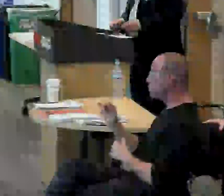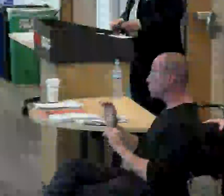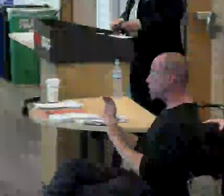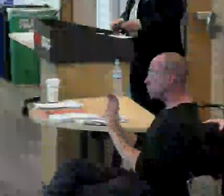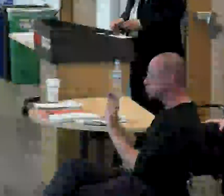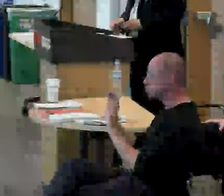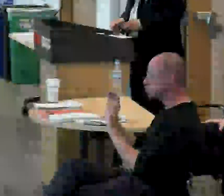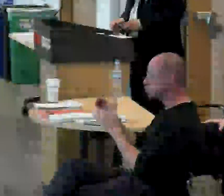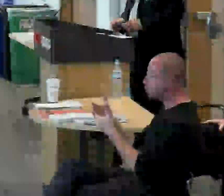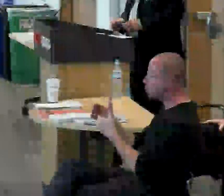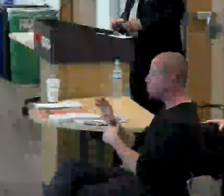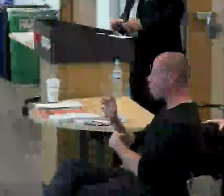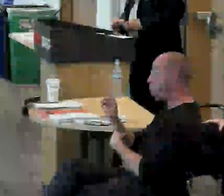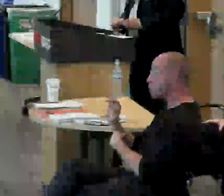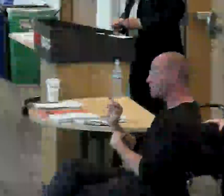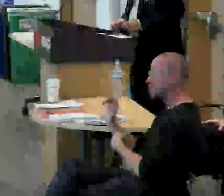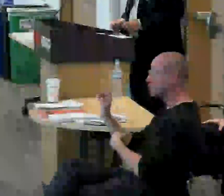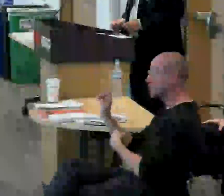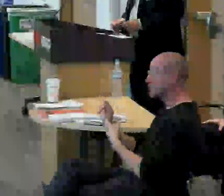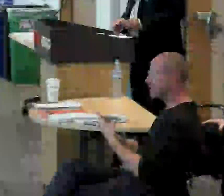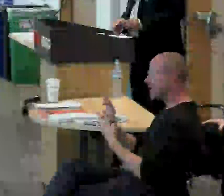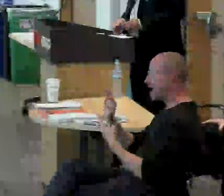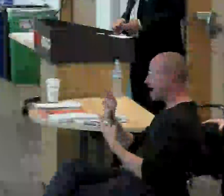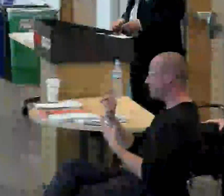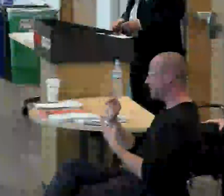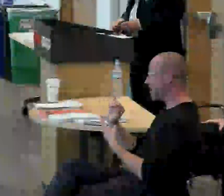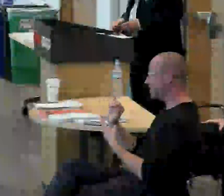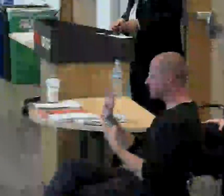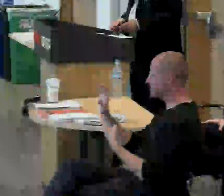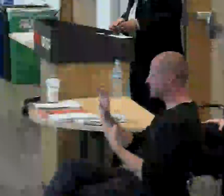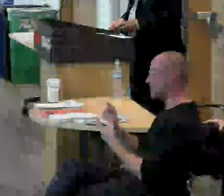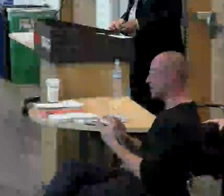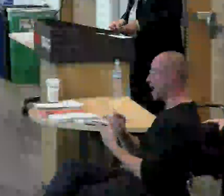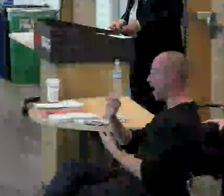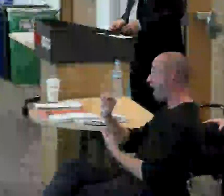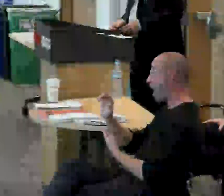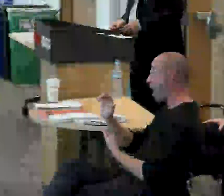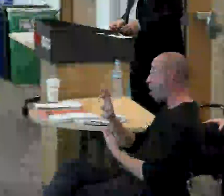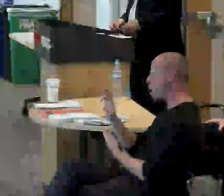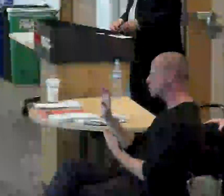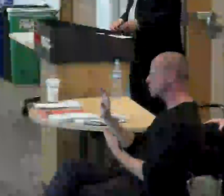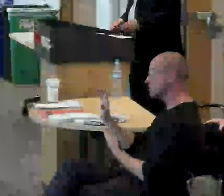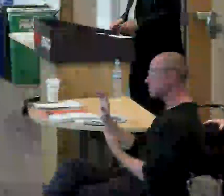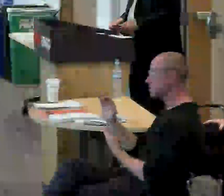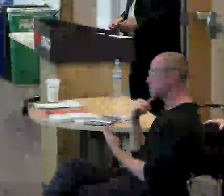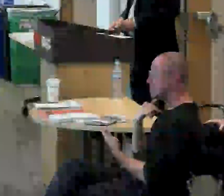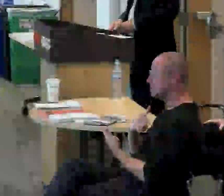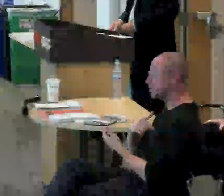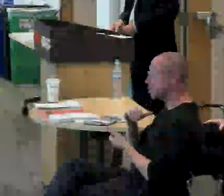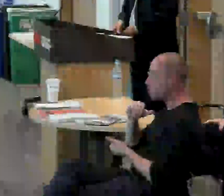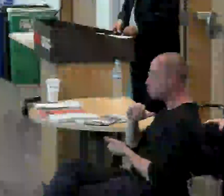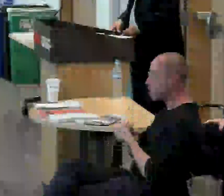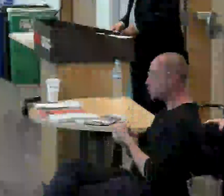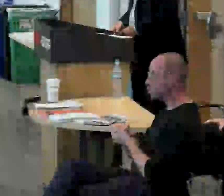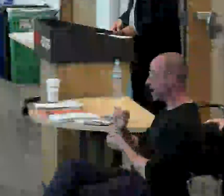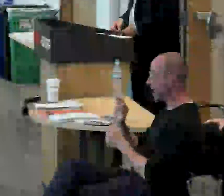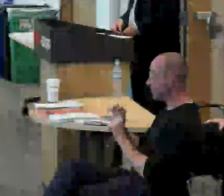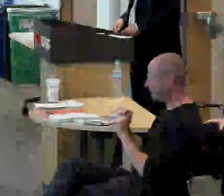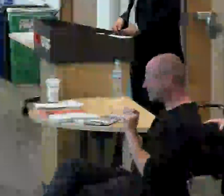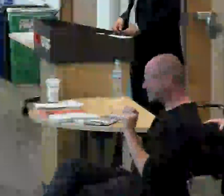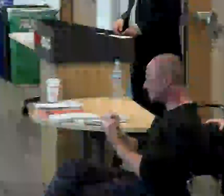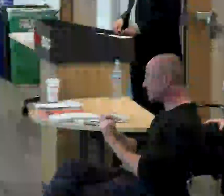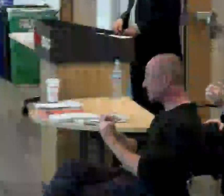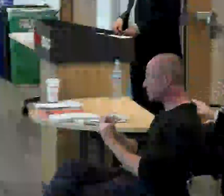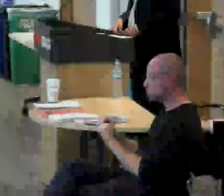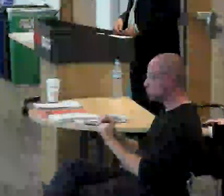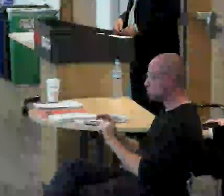Institute on Disability and the FDIC and ILRC. And if that grows, all the better. So